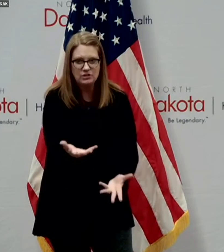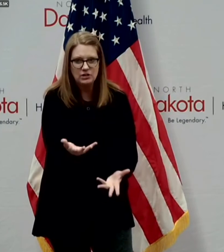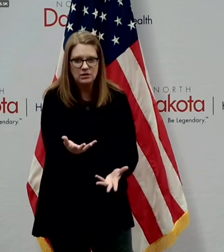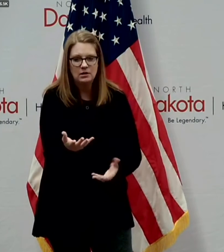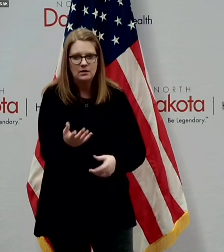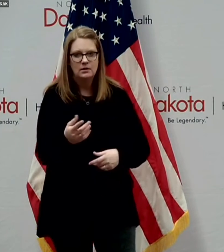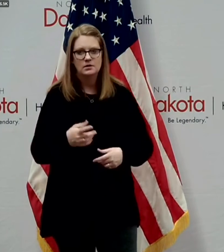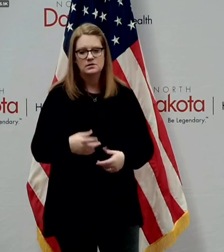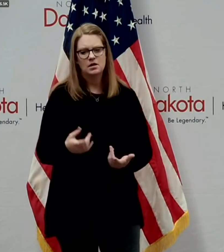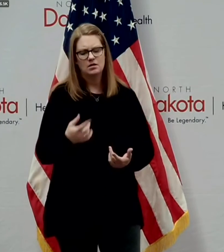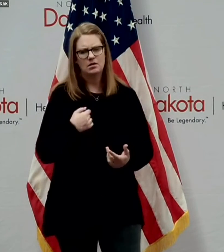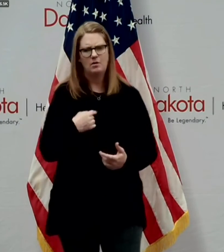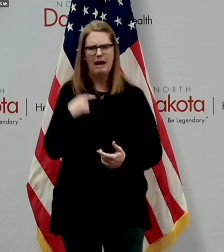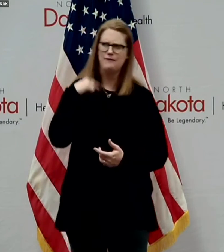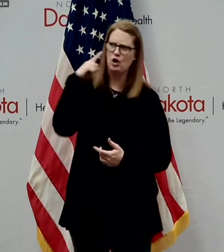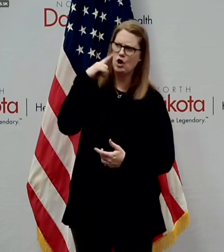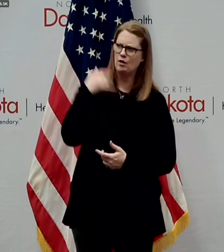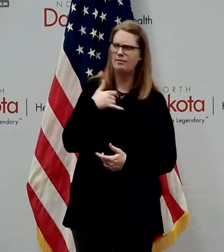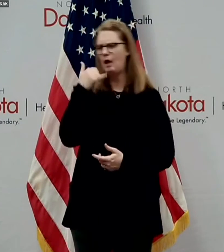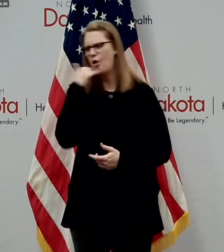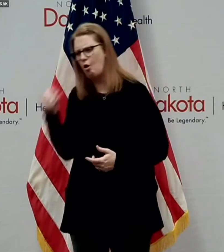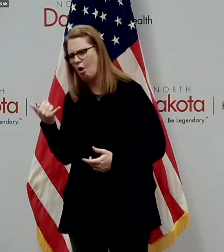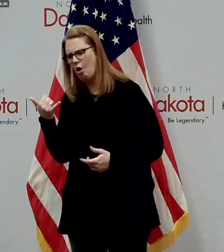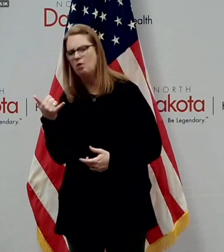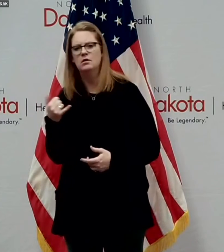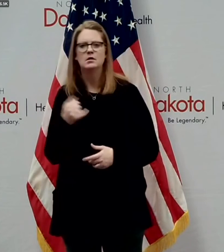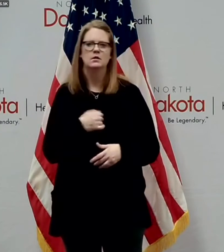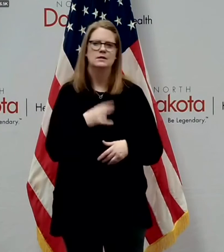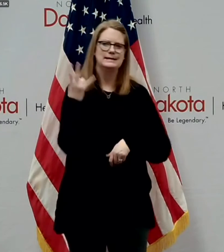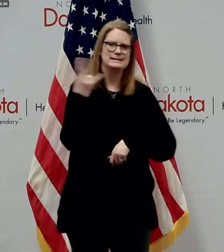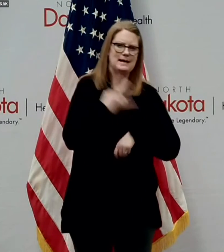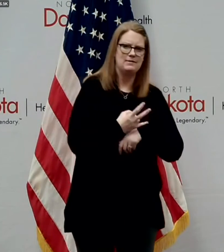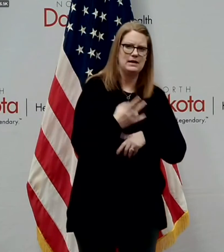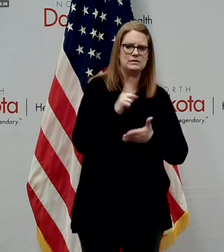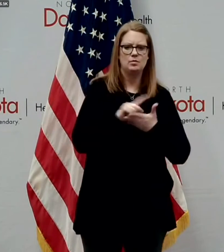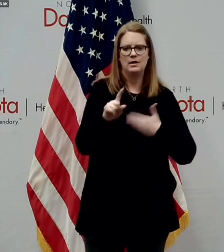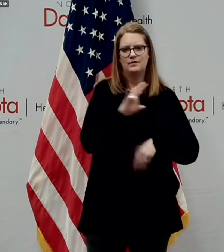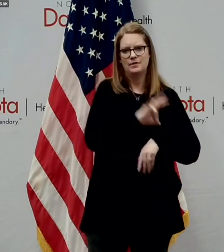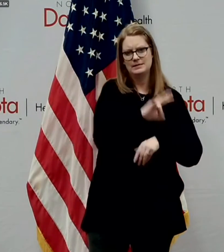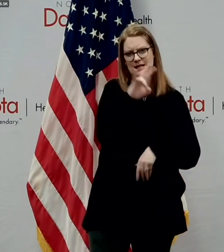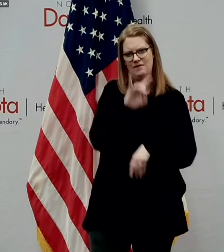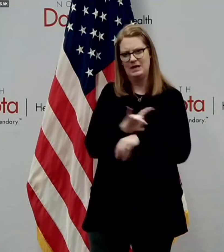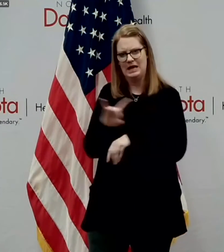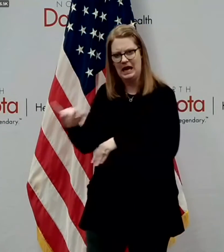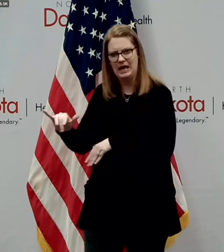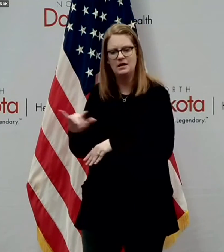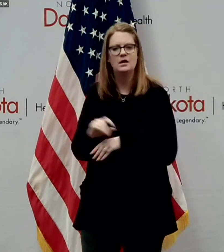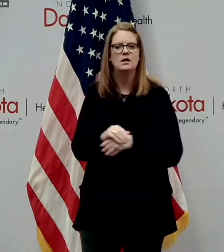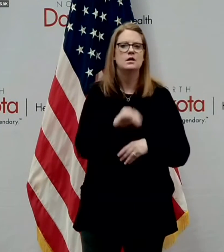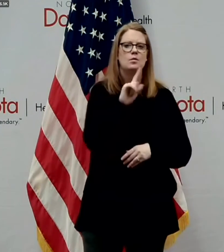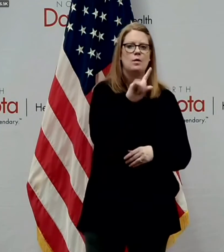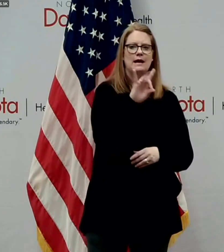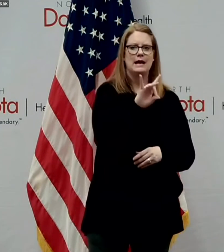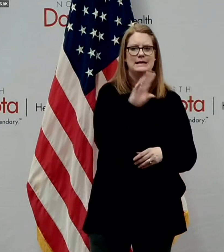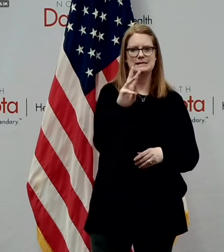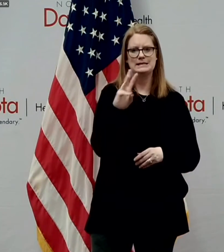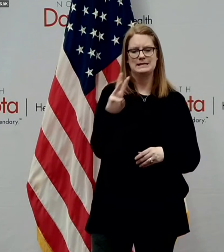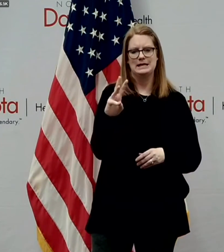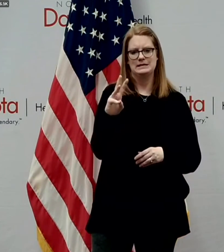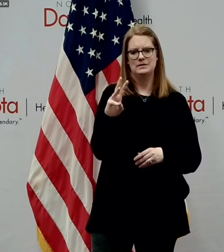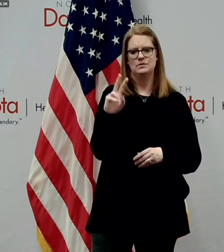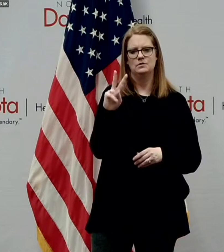again, that hotline is available 7 days a week from 7 a.m. to 8 p.m. And that number again is